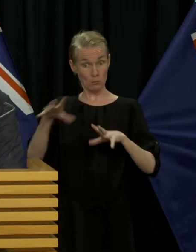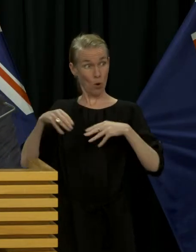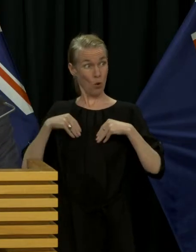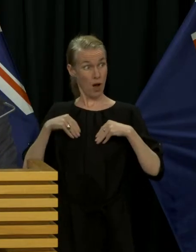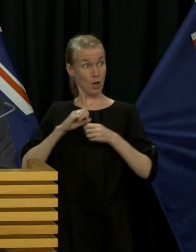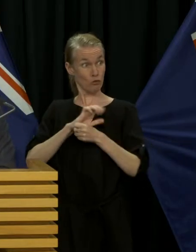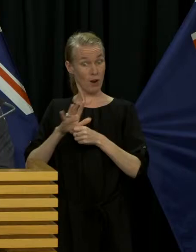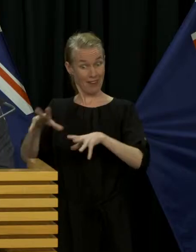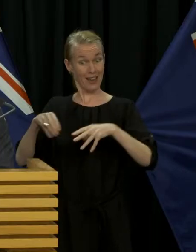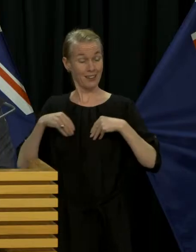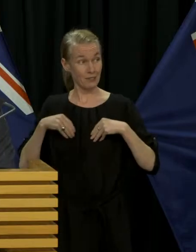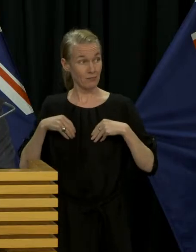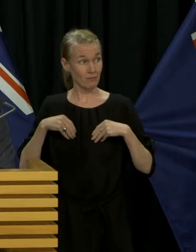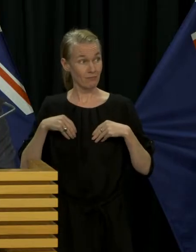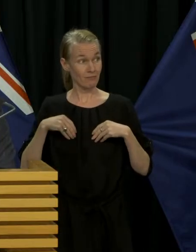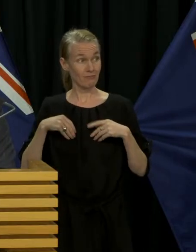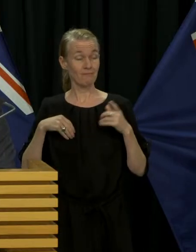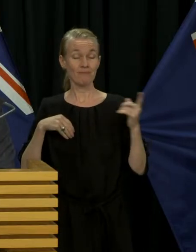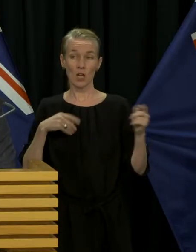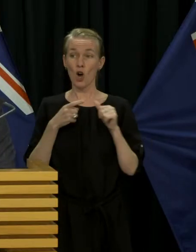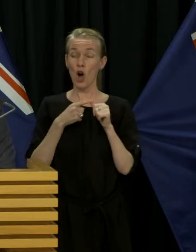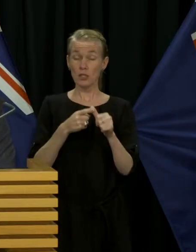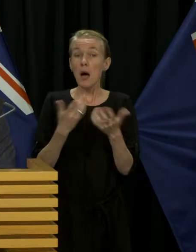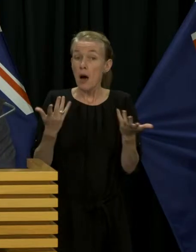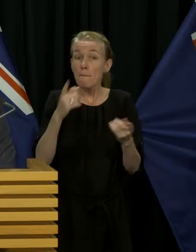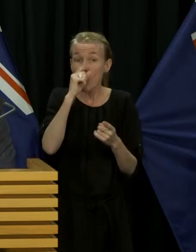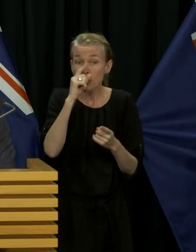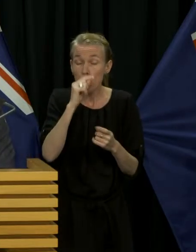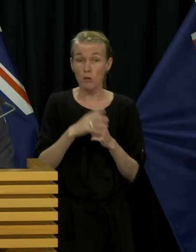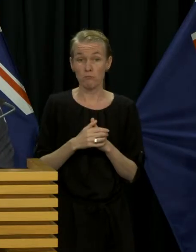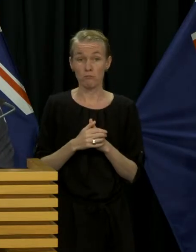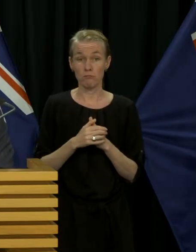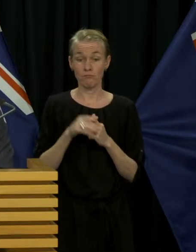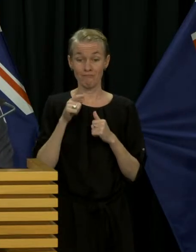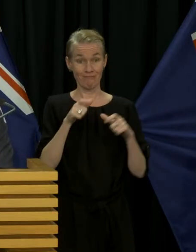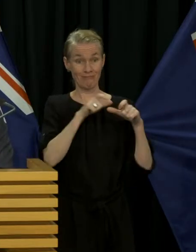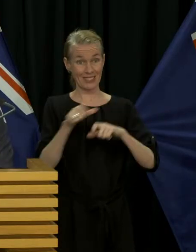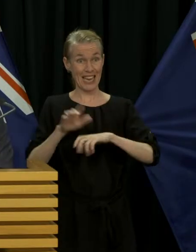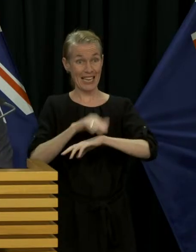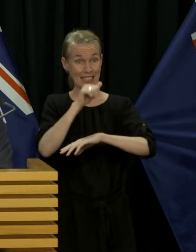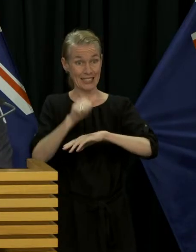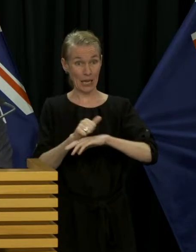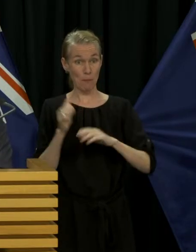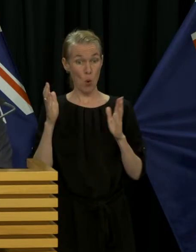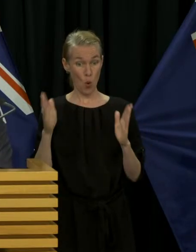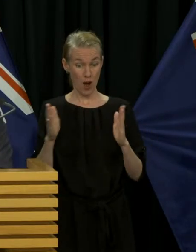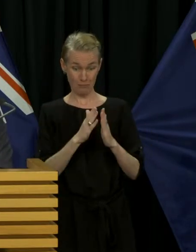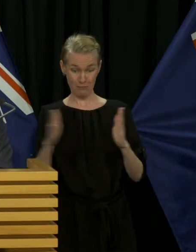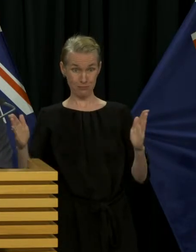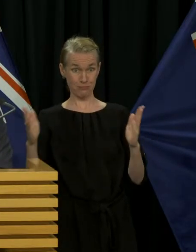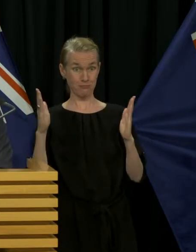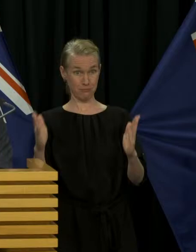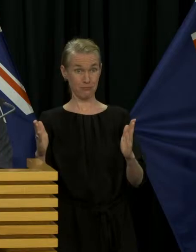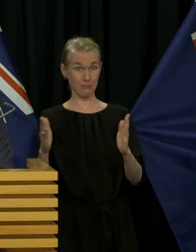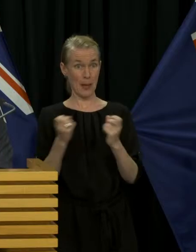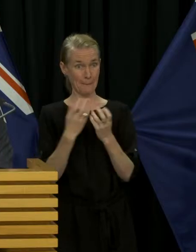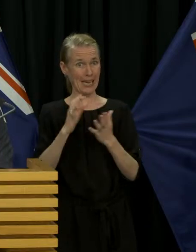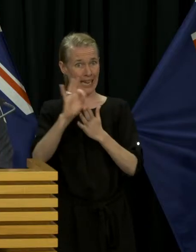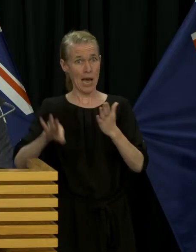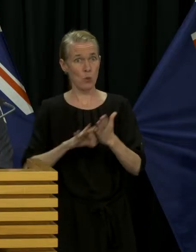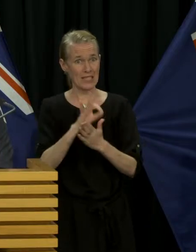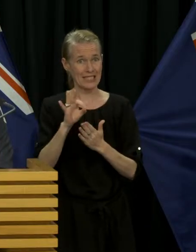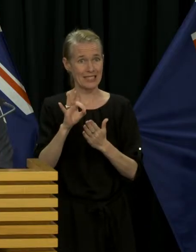mention, the person was in transit for quite a lengthy period in a well-populated transit lounge in Singapore. So that's one